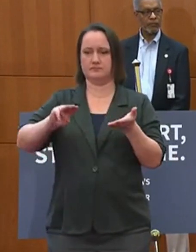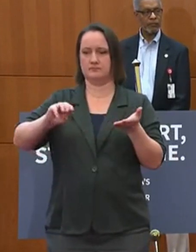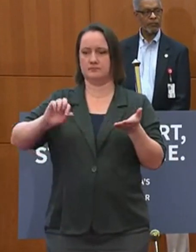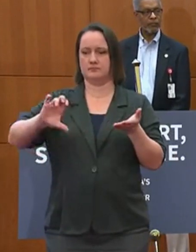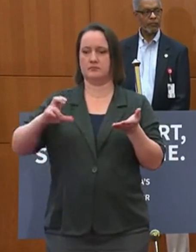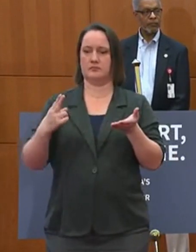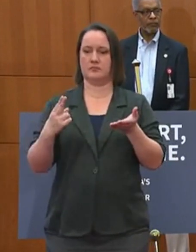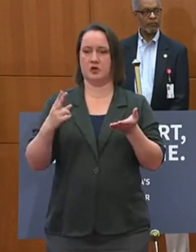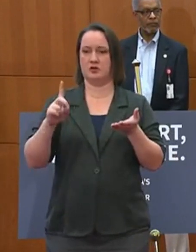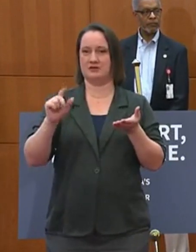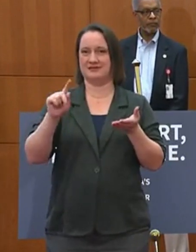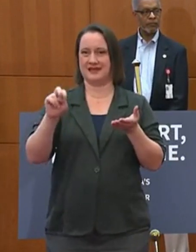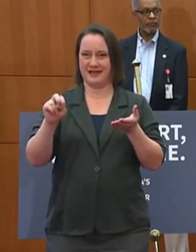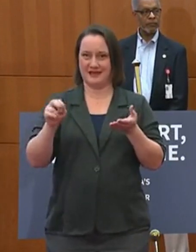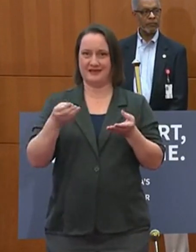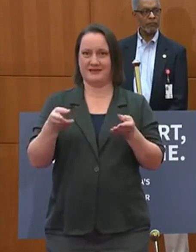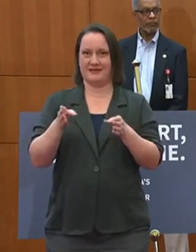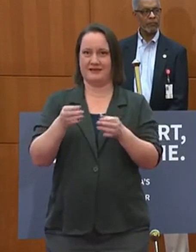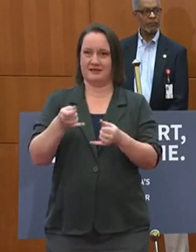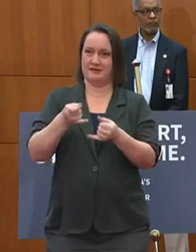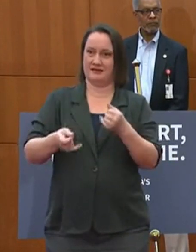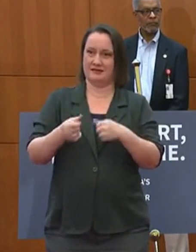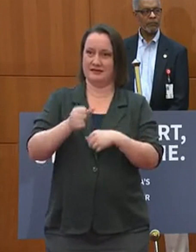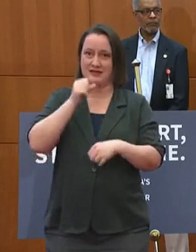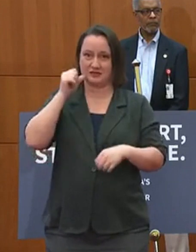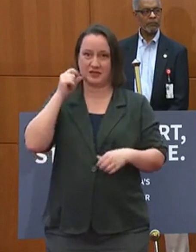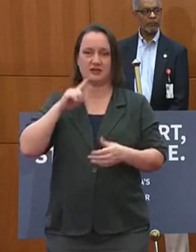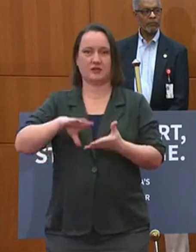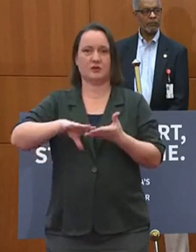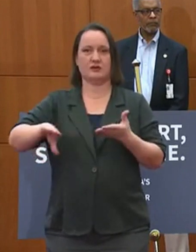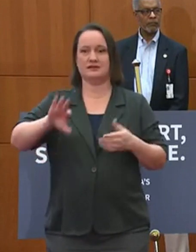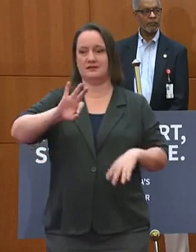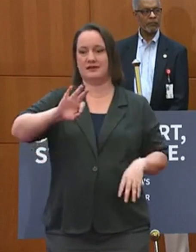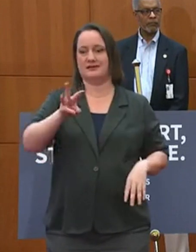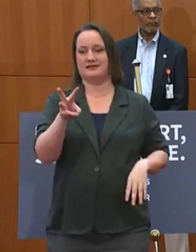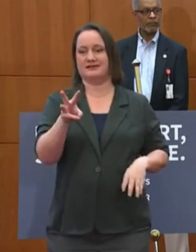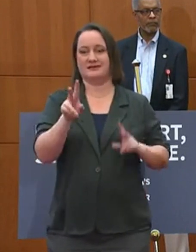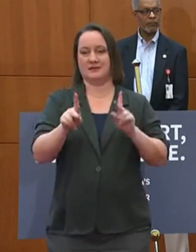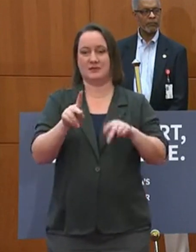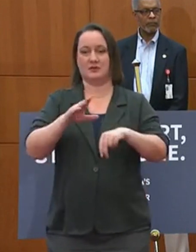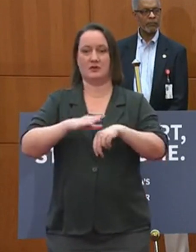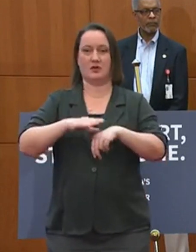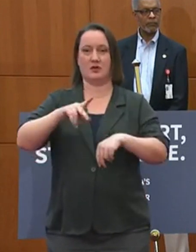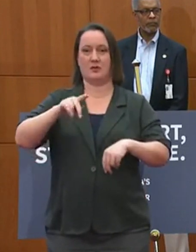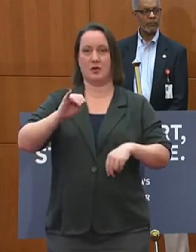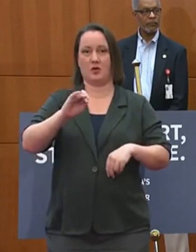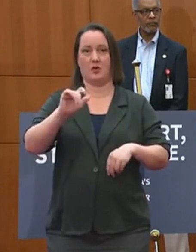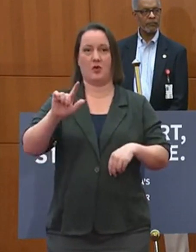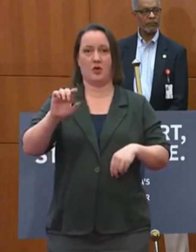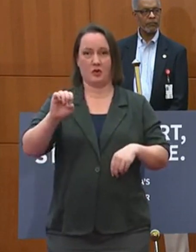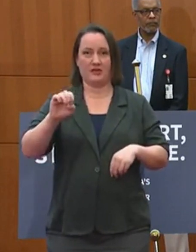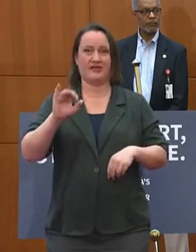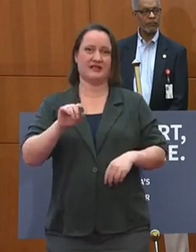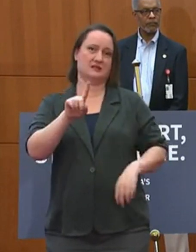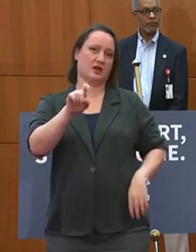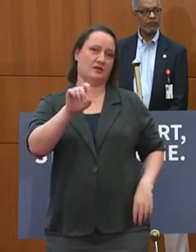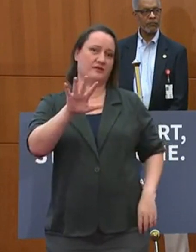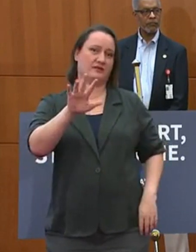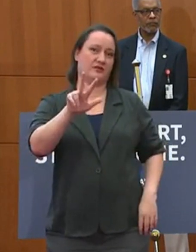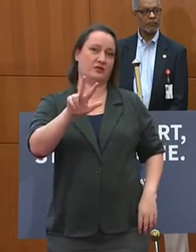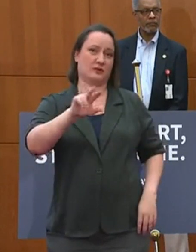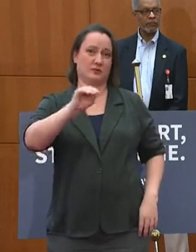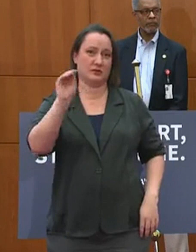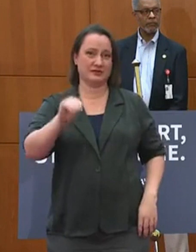having concluded yesterday, they released 96 individuals on parole. That represents 153% increase